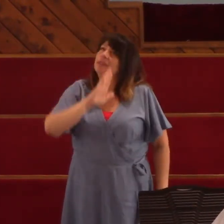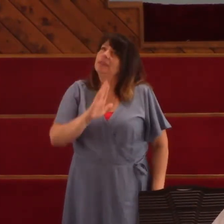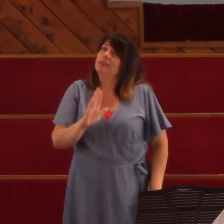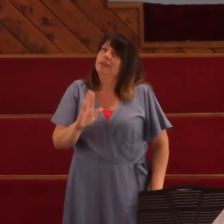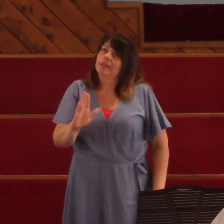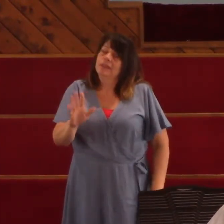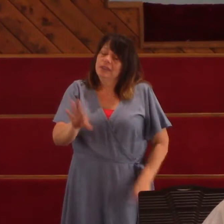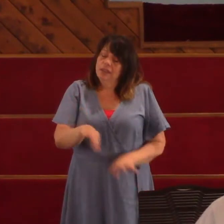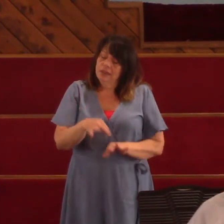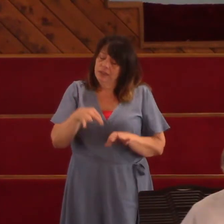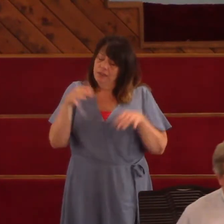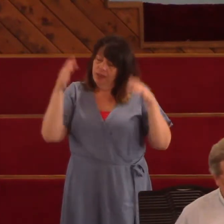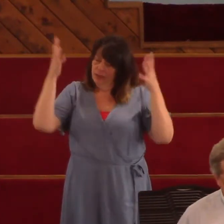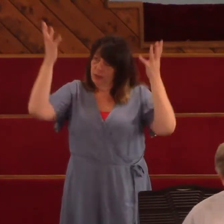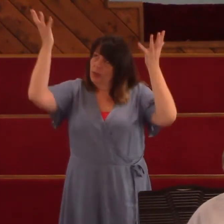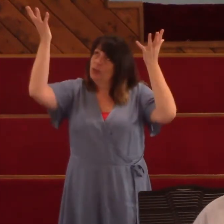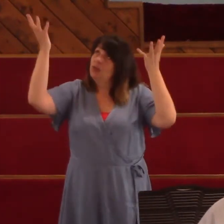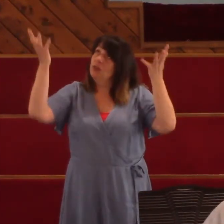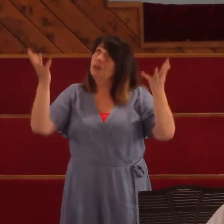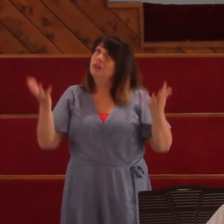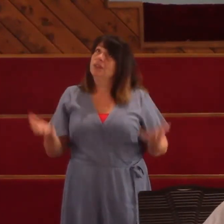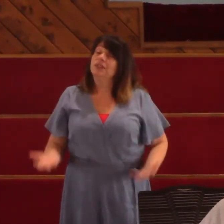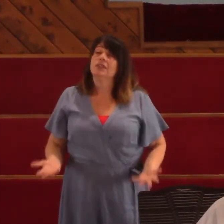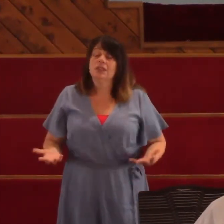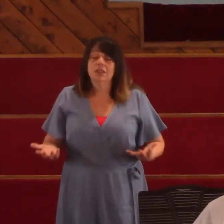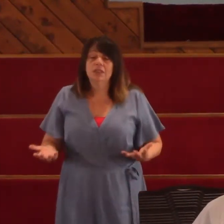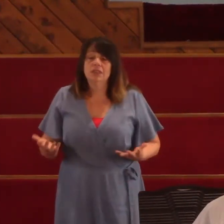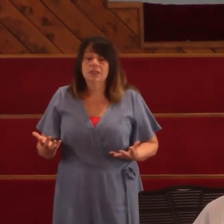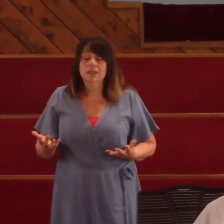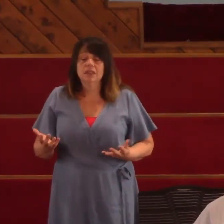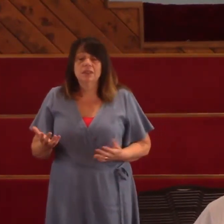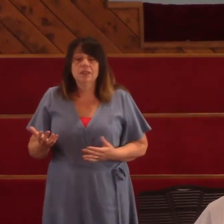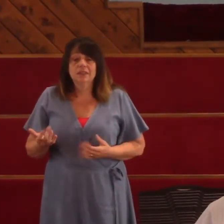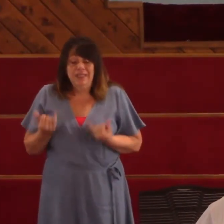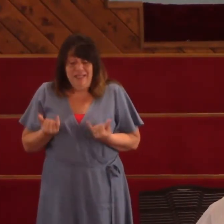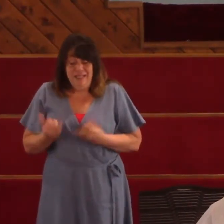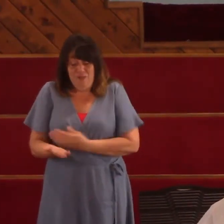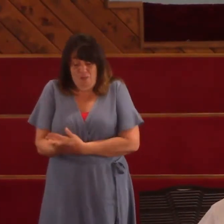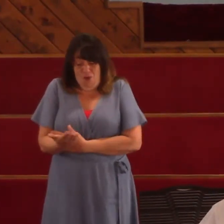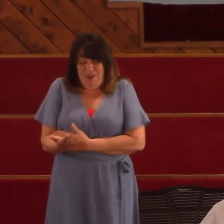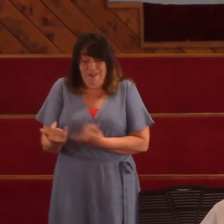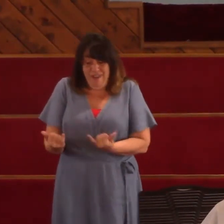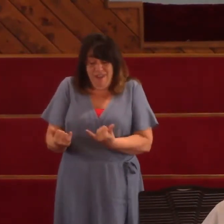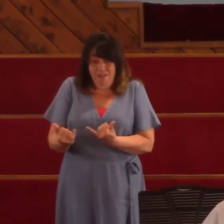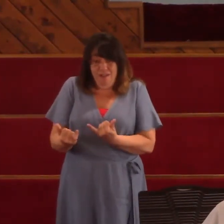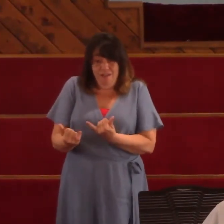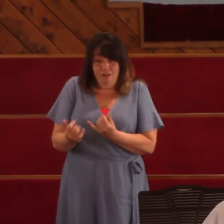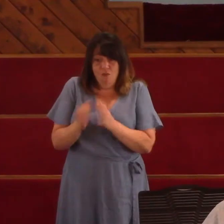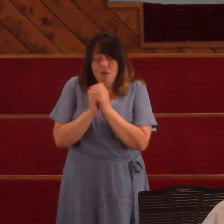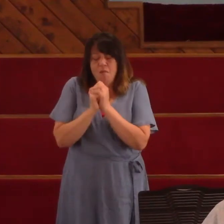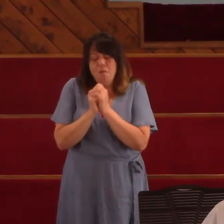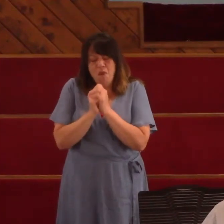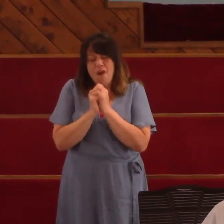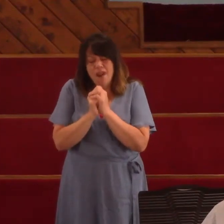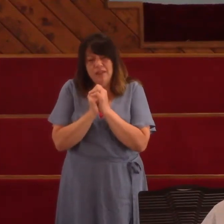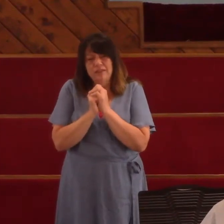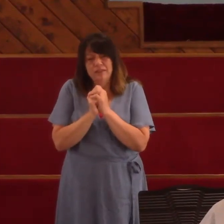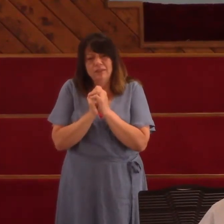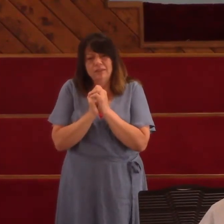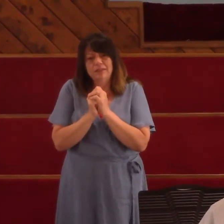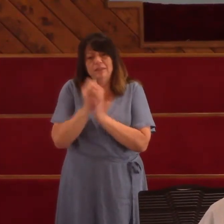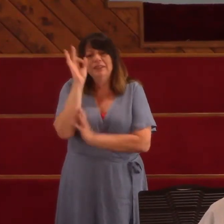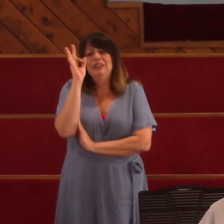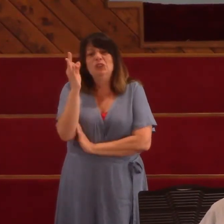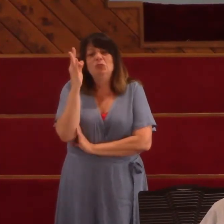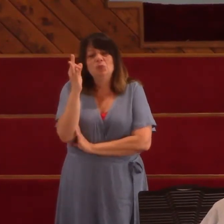So we're praying this morning as we preach to you that God's presence would come